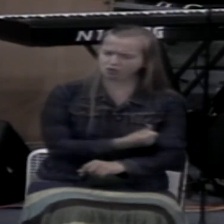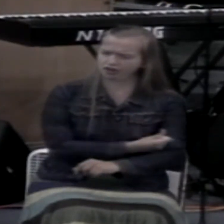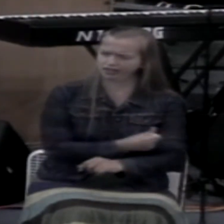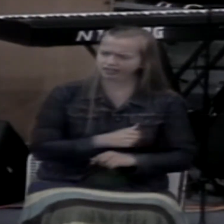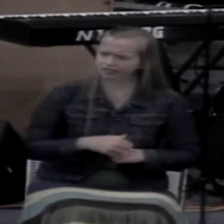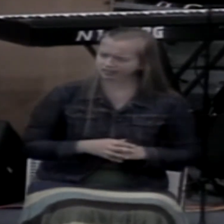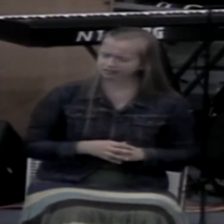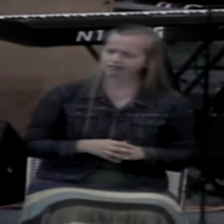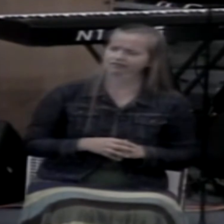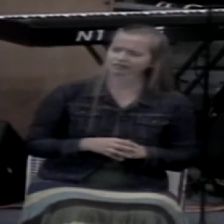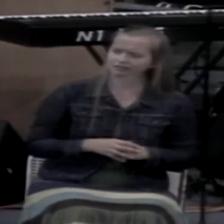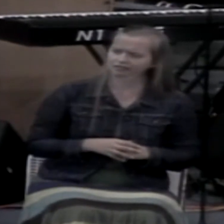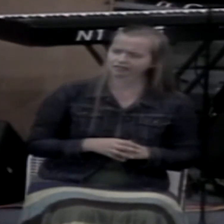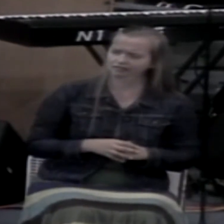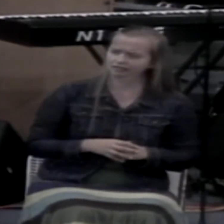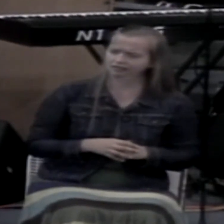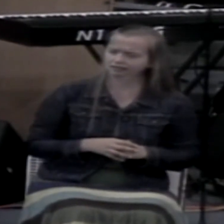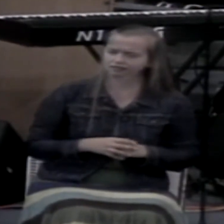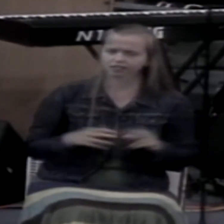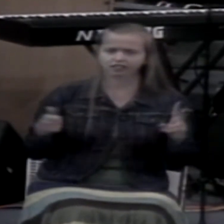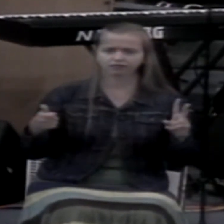a remarkable young man. He has a bright future.